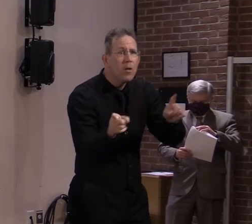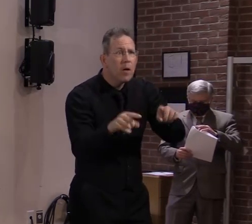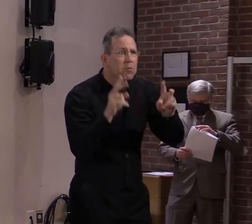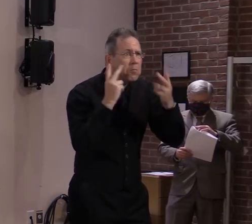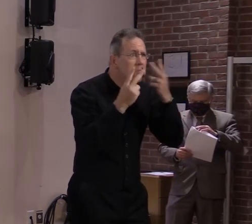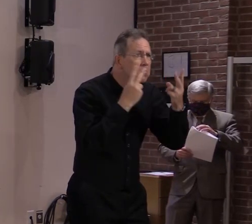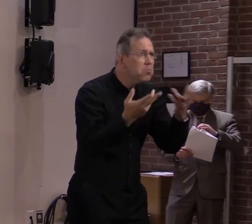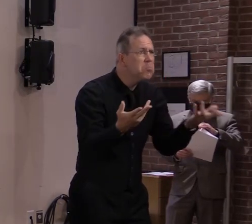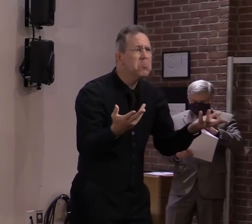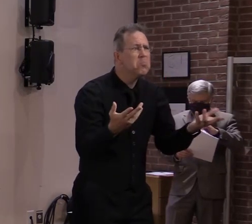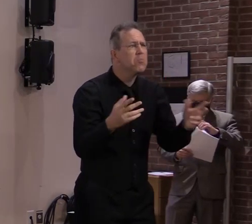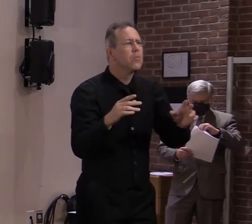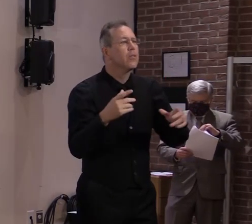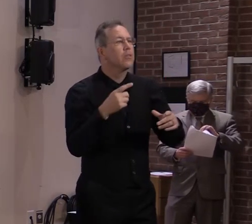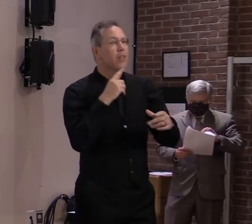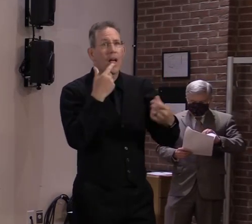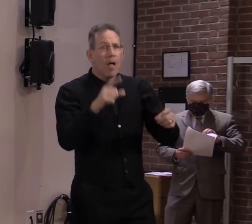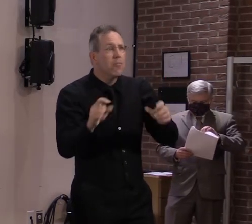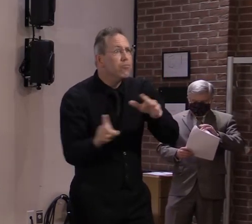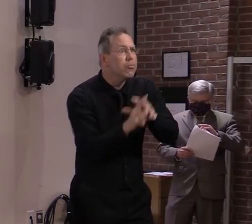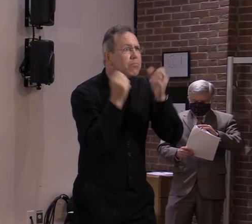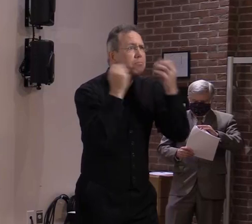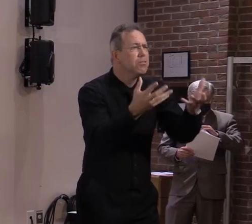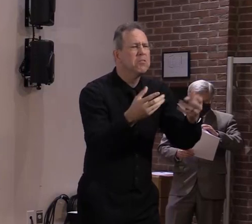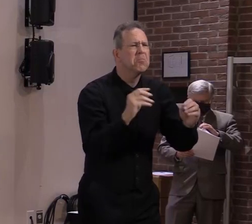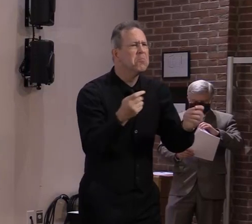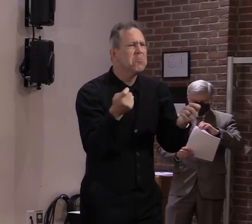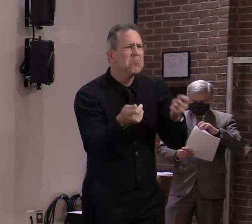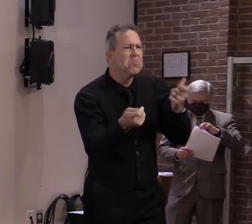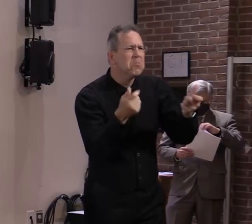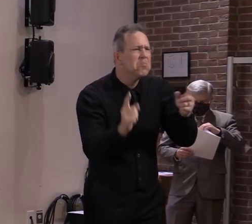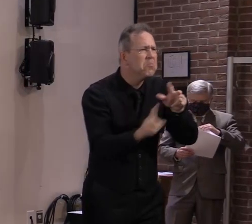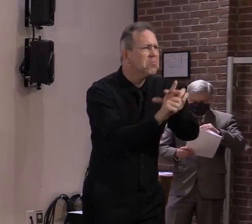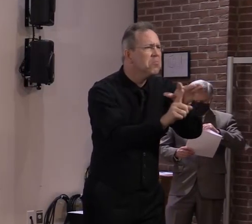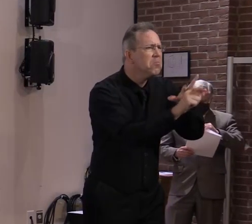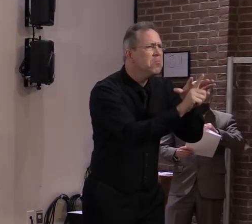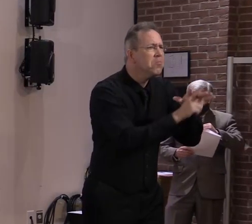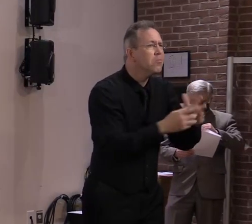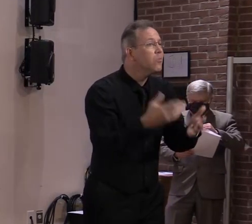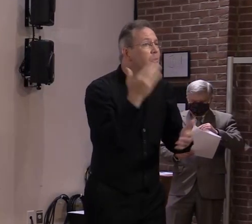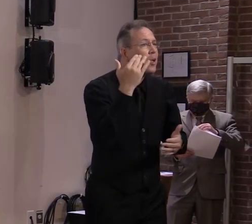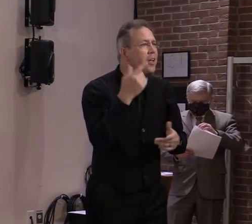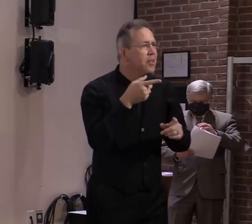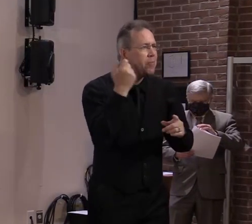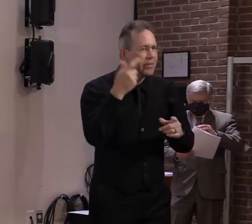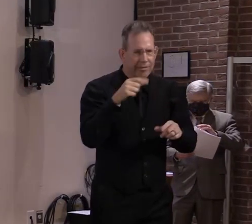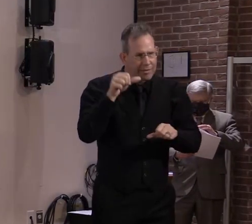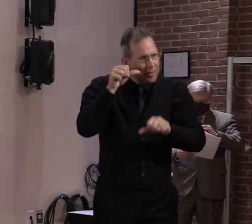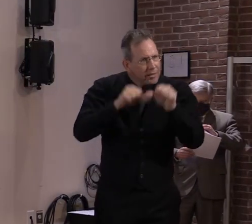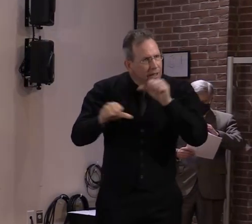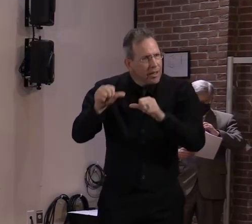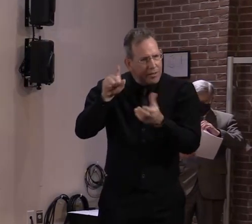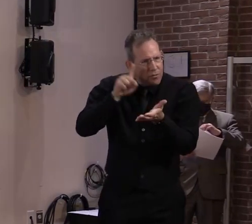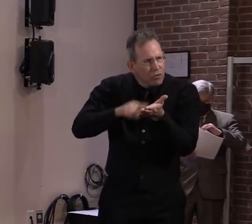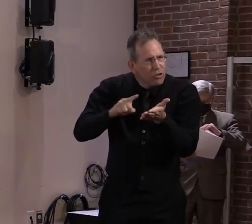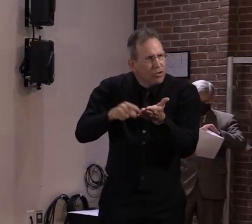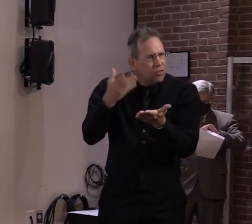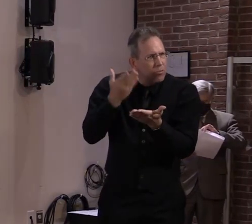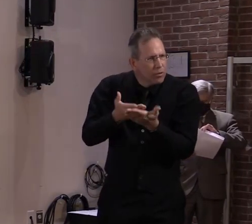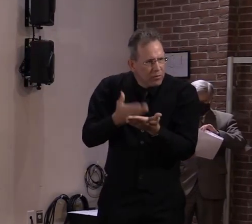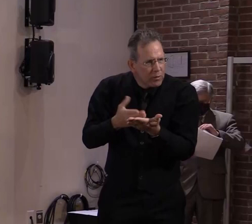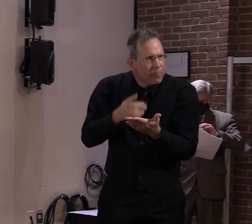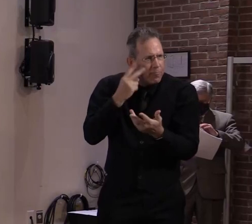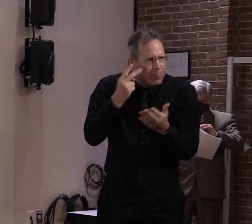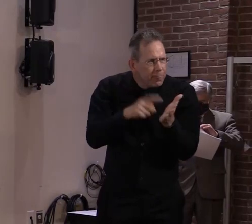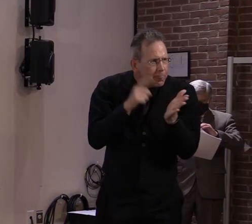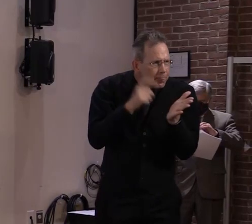done from the very beginning, we are taking a science-based, methodical approach. That's not to say we